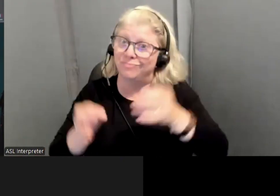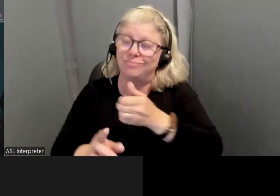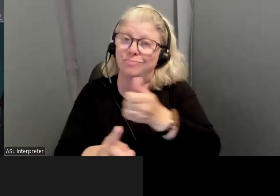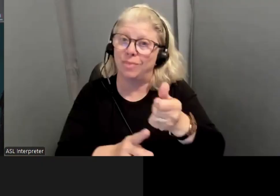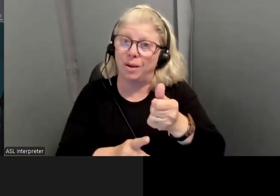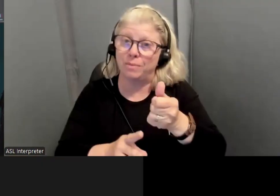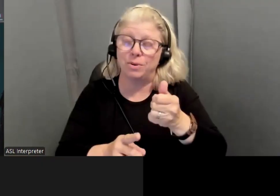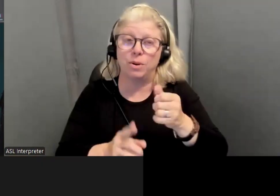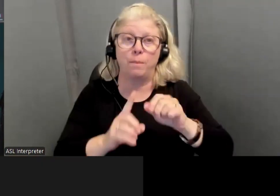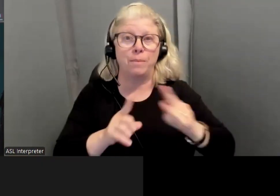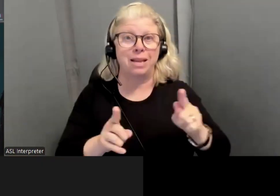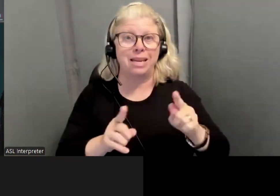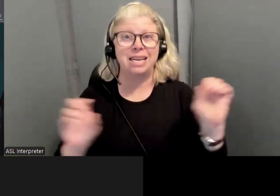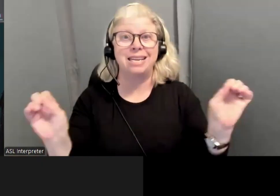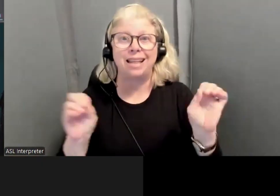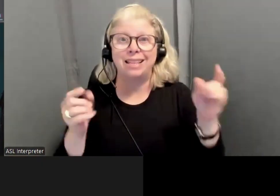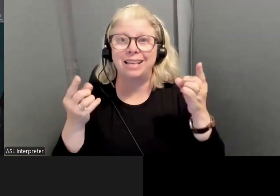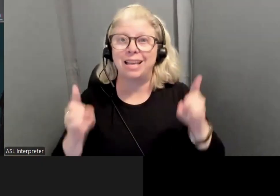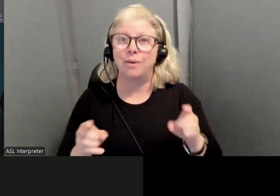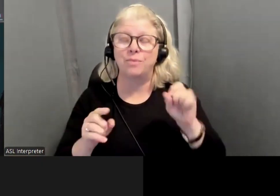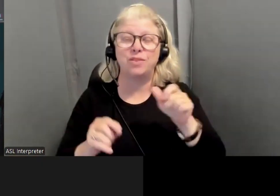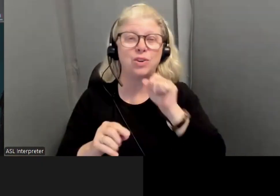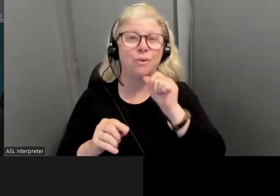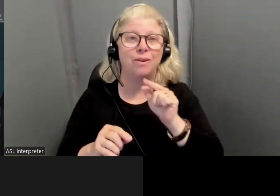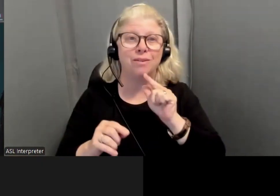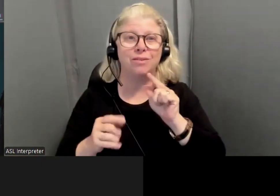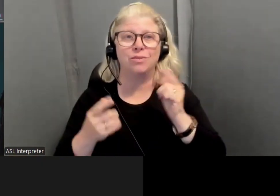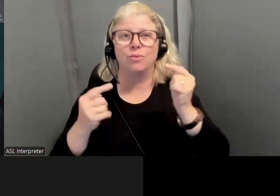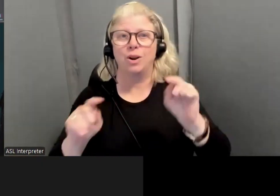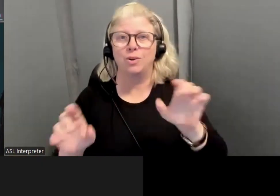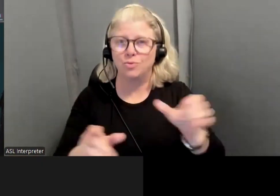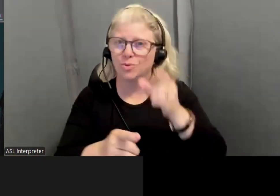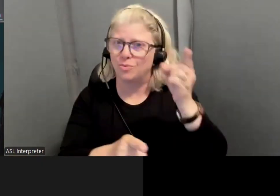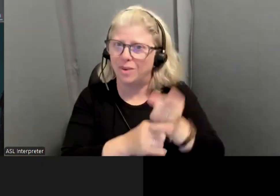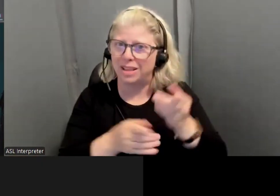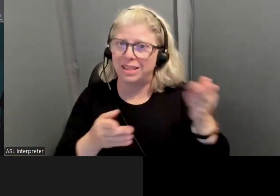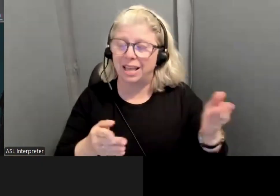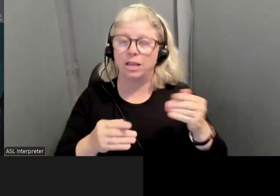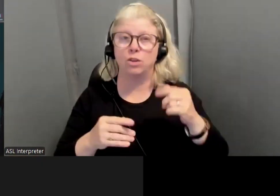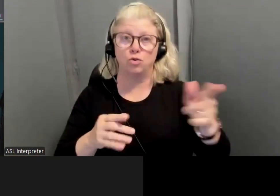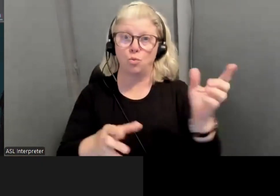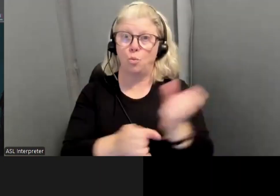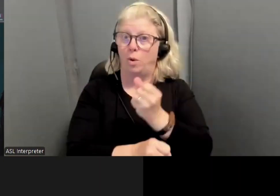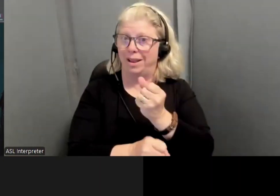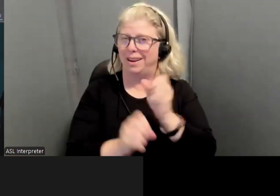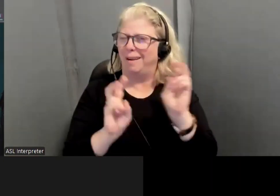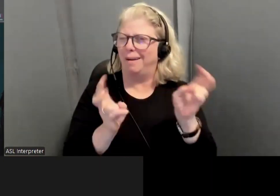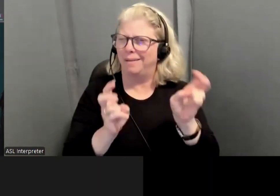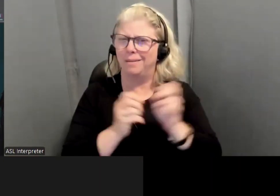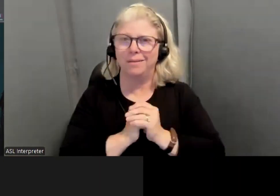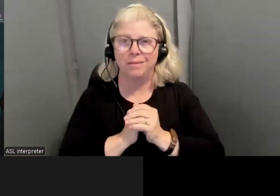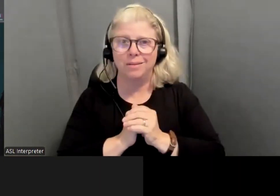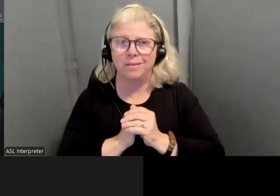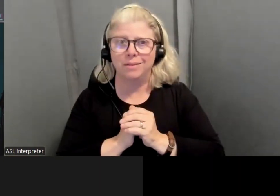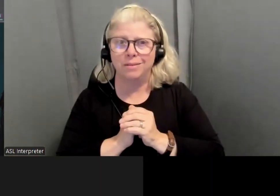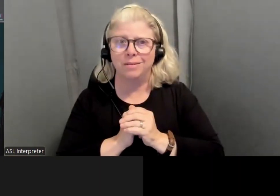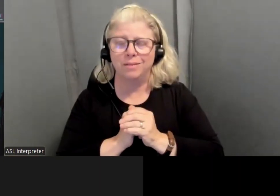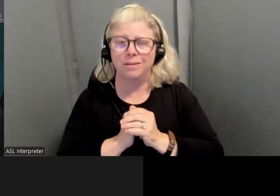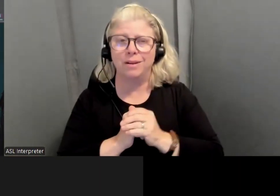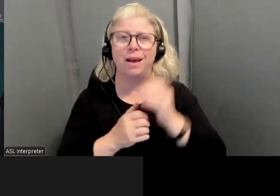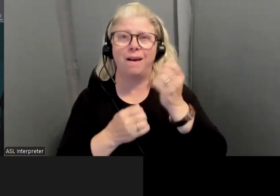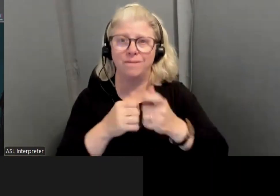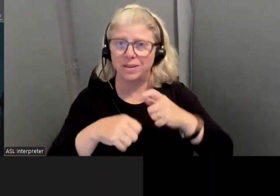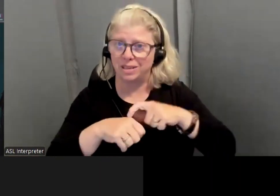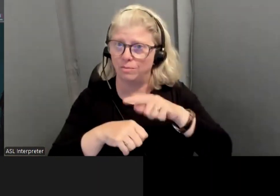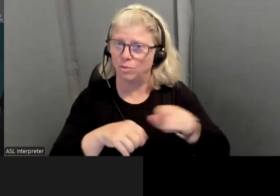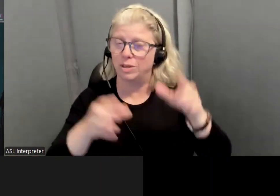to happen if you don't actually try to do the right thing. So you win, so to speak, every time